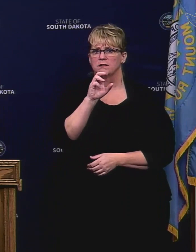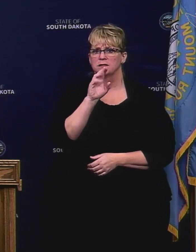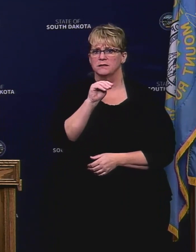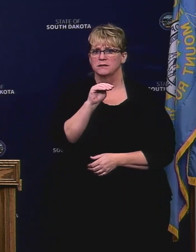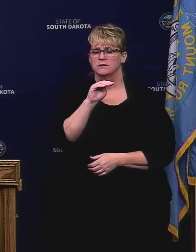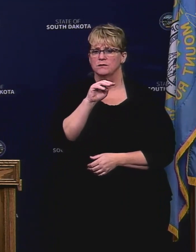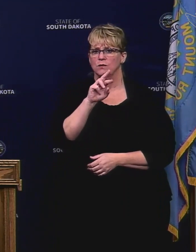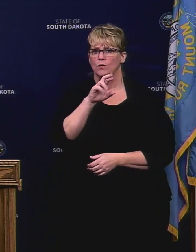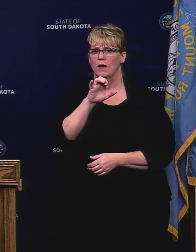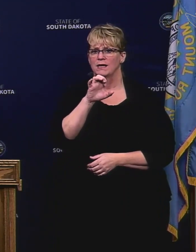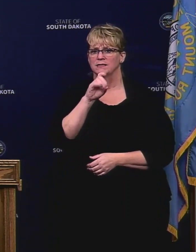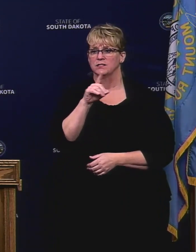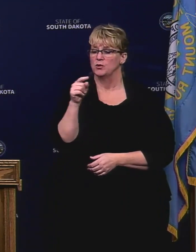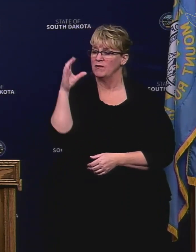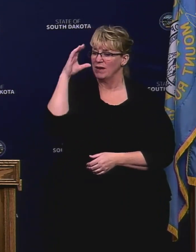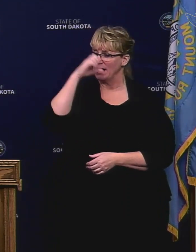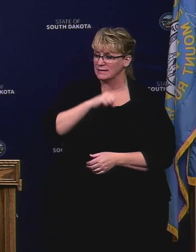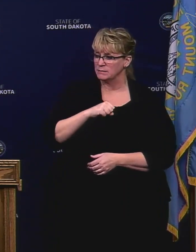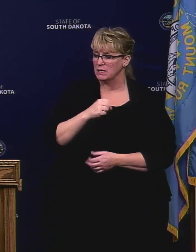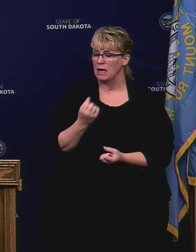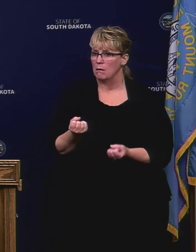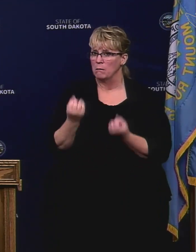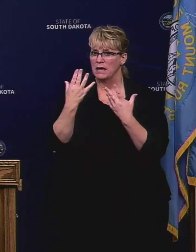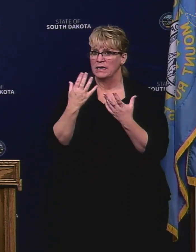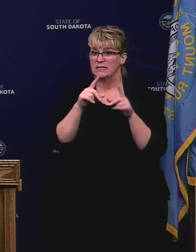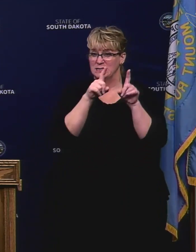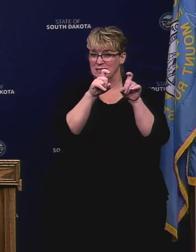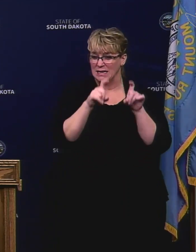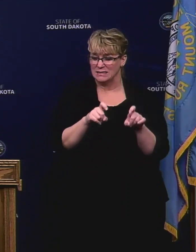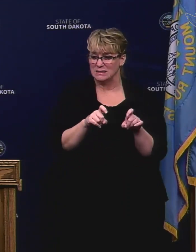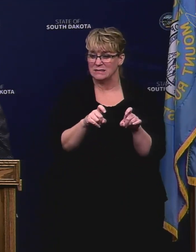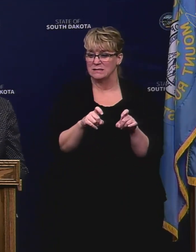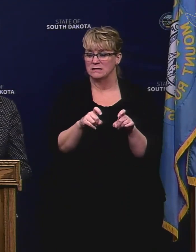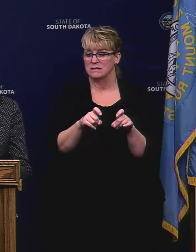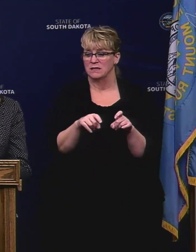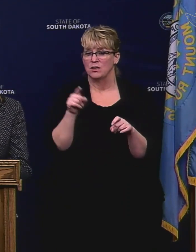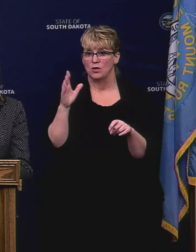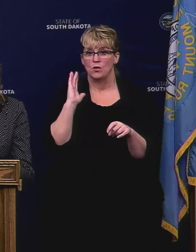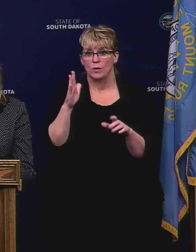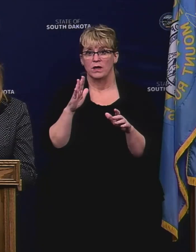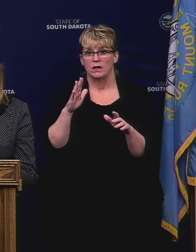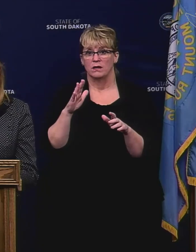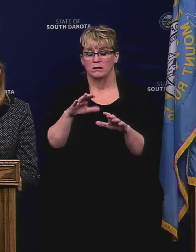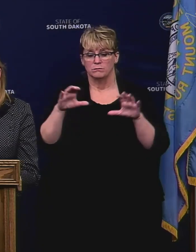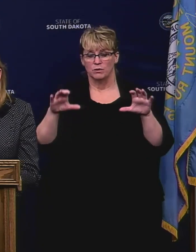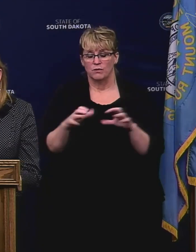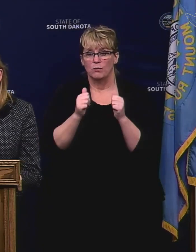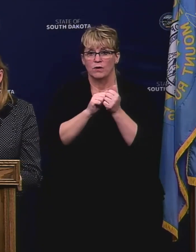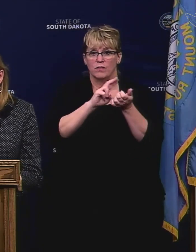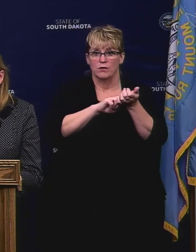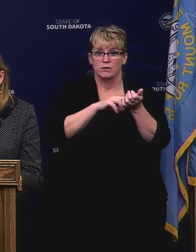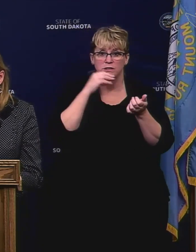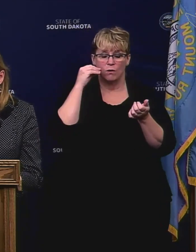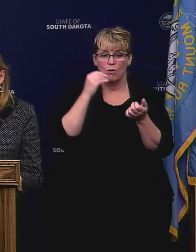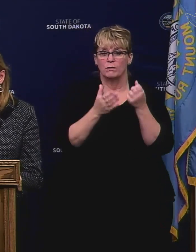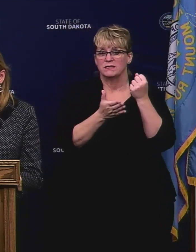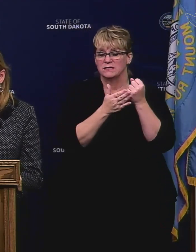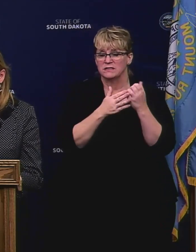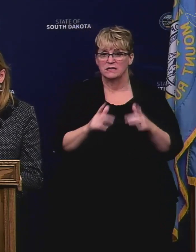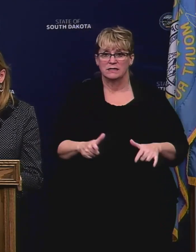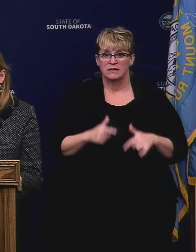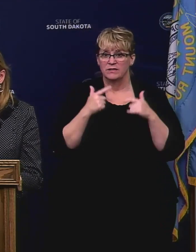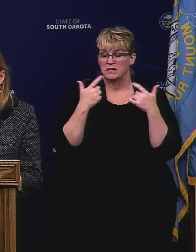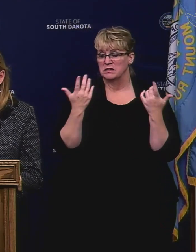any rough estimates on how many tests you're going to perform with the nursing homes, assisted